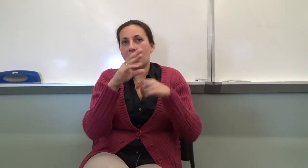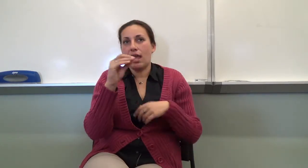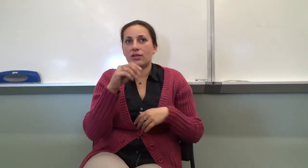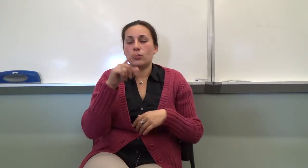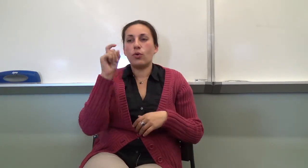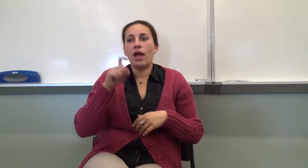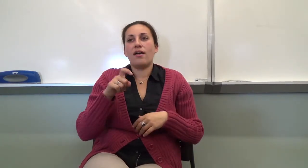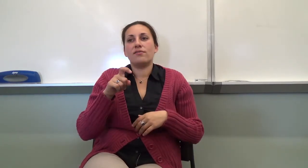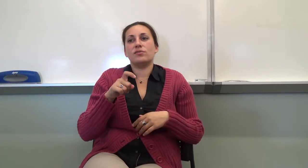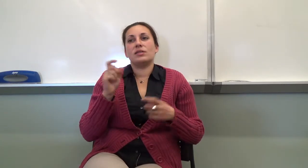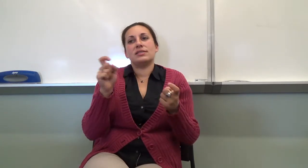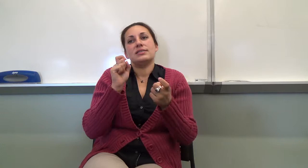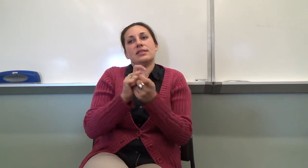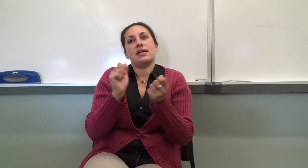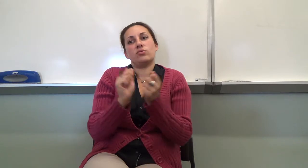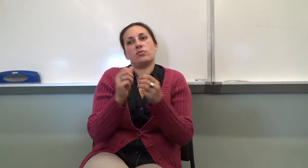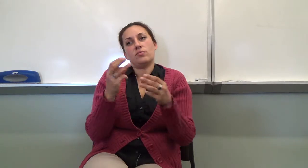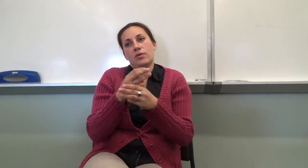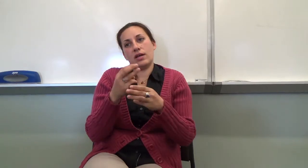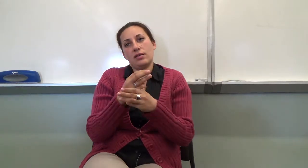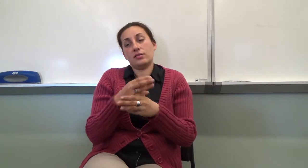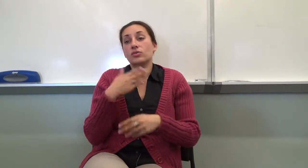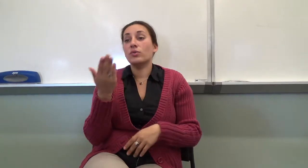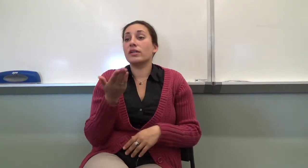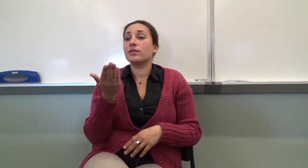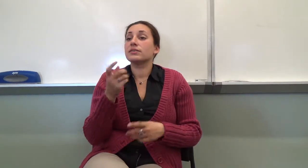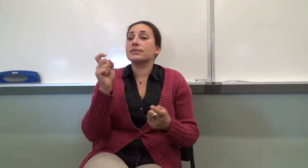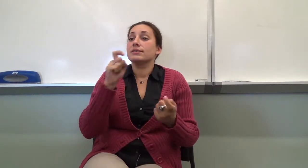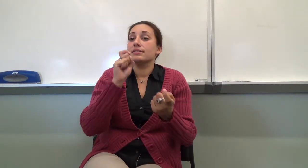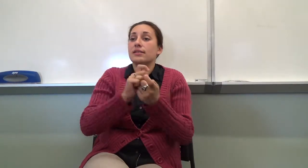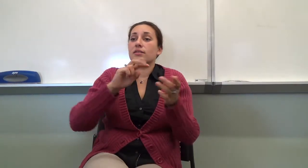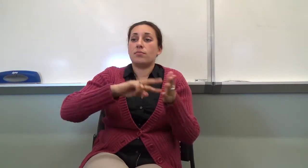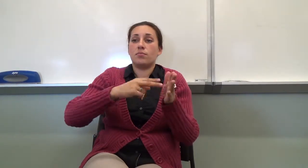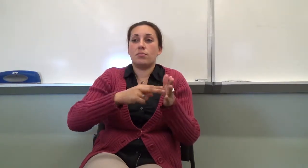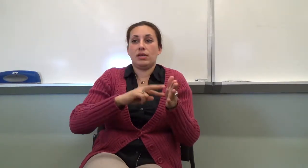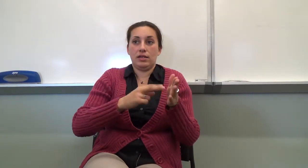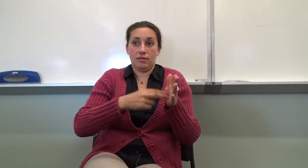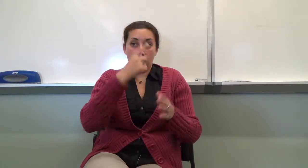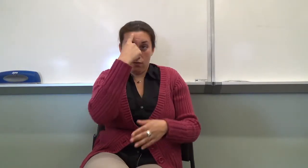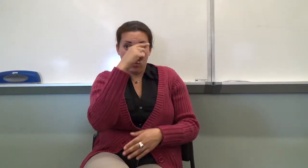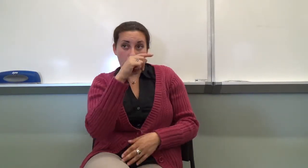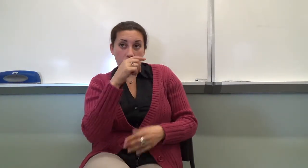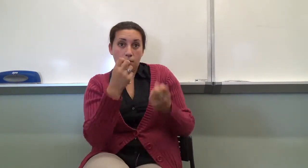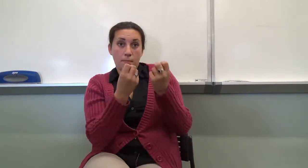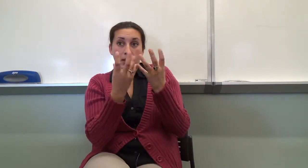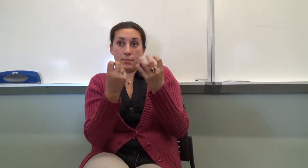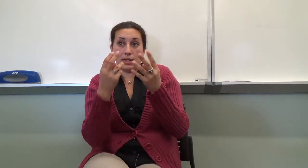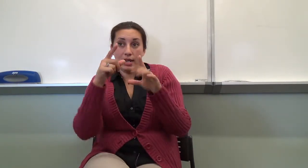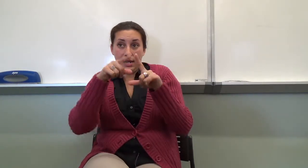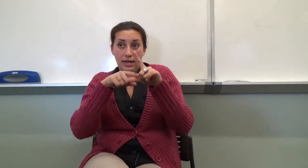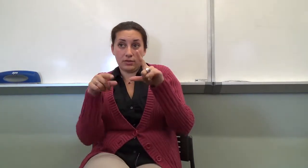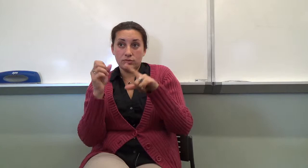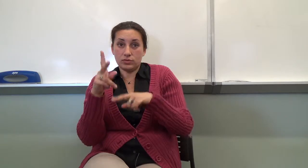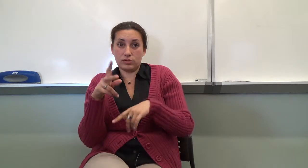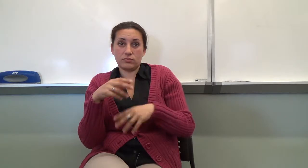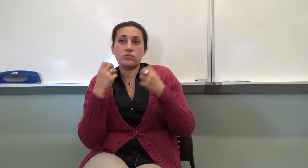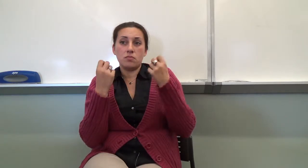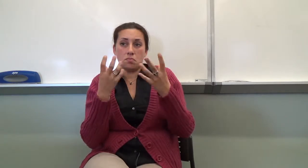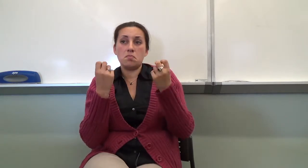it. So here's the precise definitions of all these things. There's lots of angles here, and they fall into